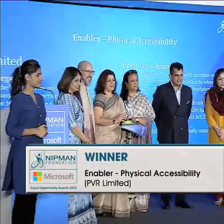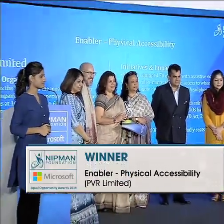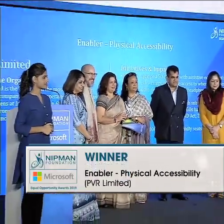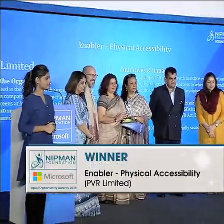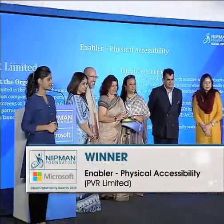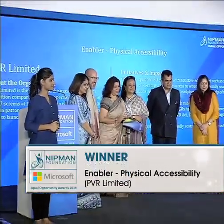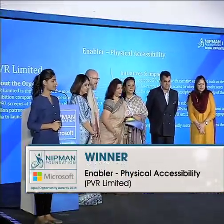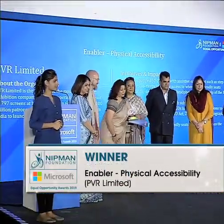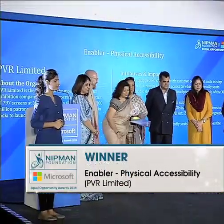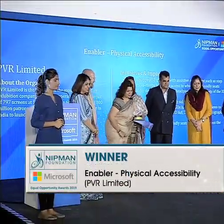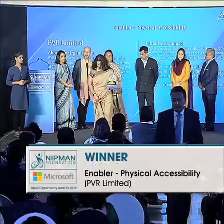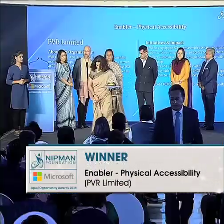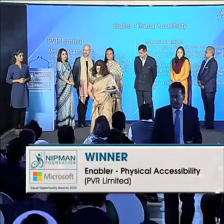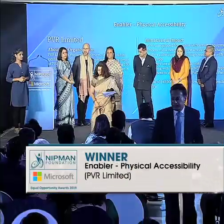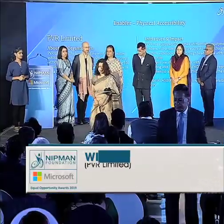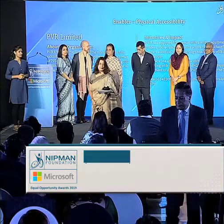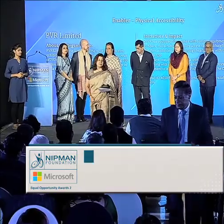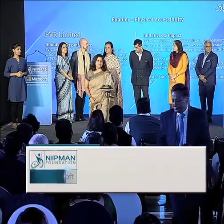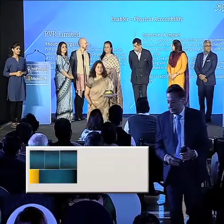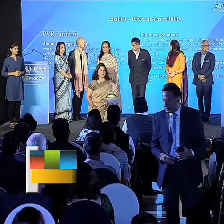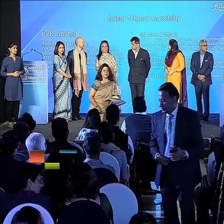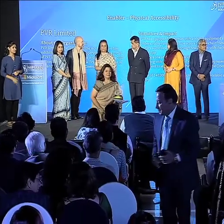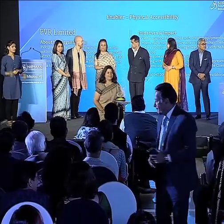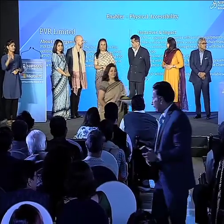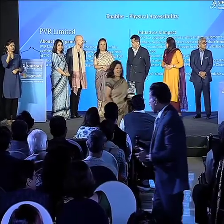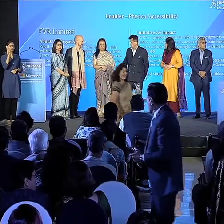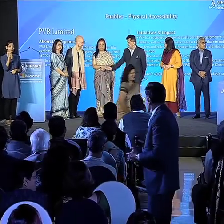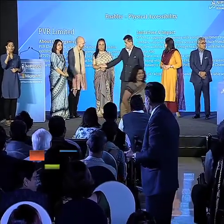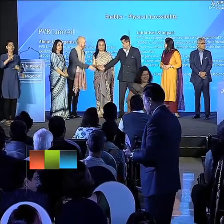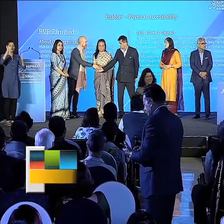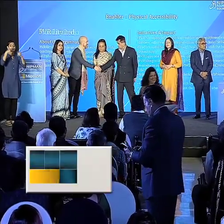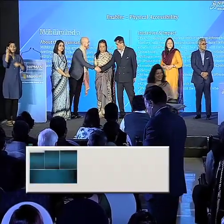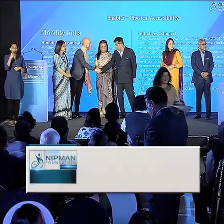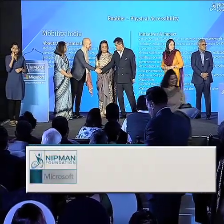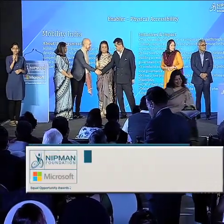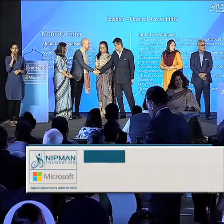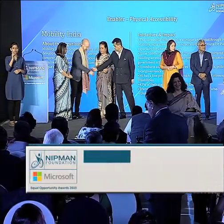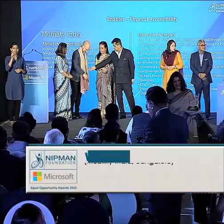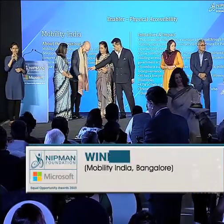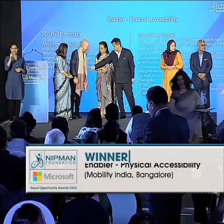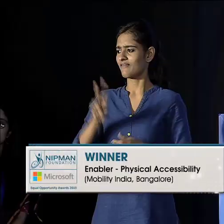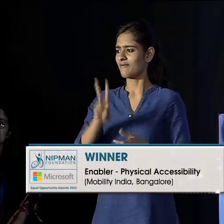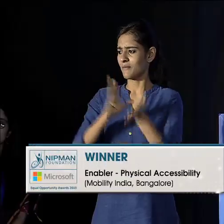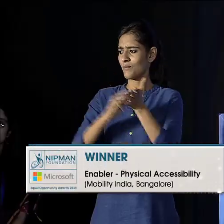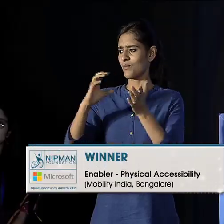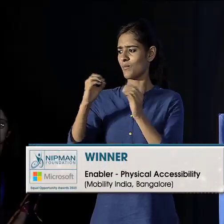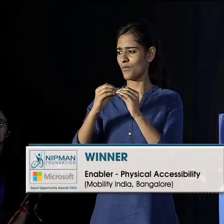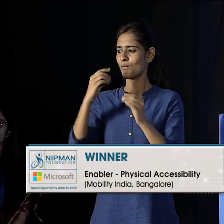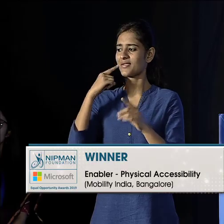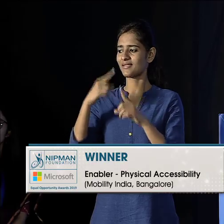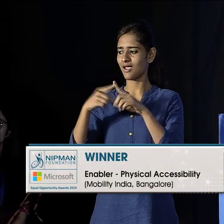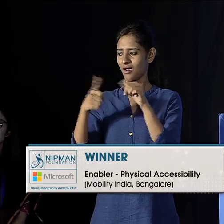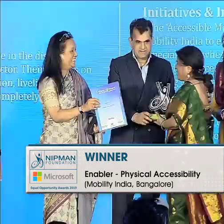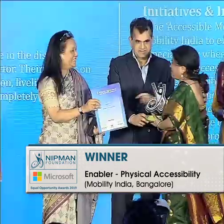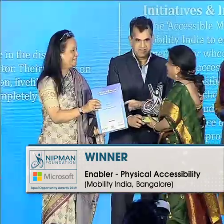Next category is actually a new category that we started this year. It's called Enabler Physical Accessibility. We had a panel on tech accessibility here. And our first winner here